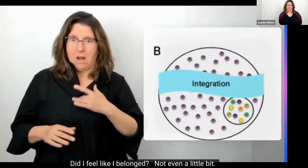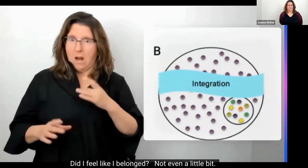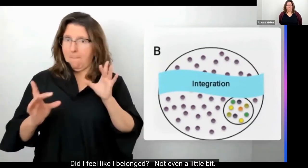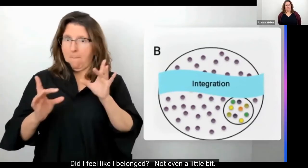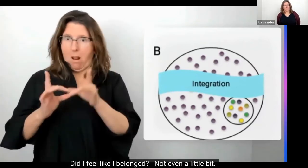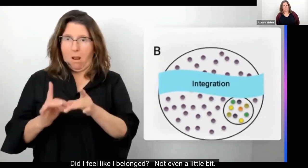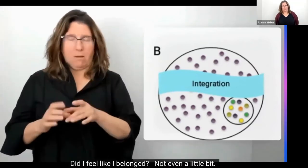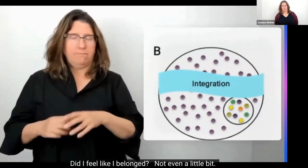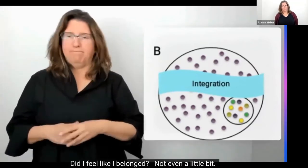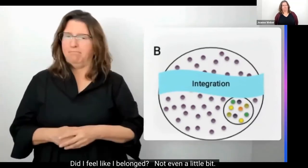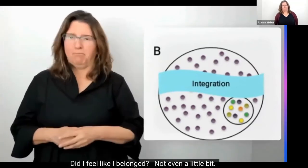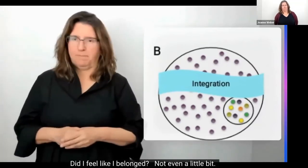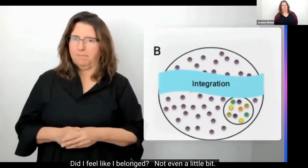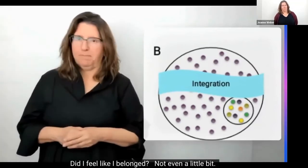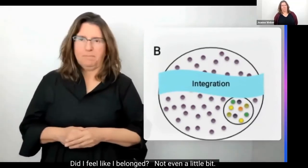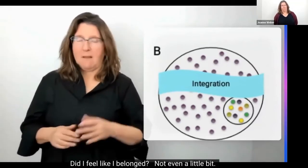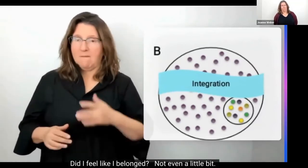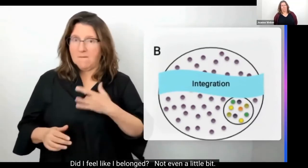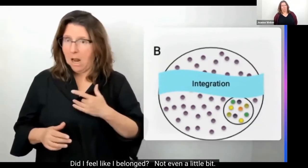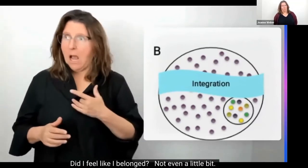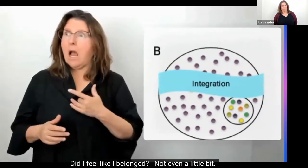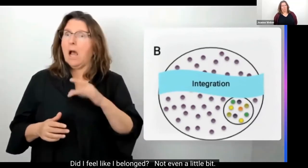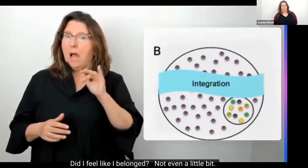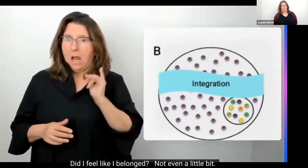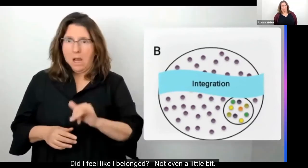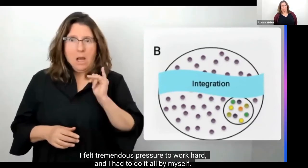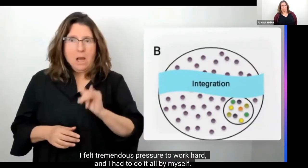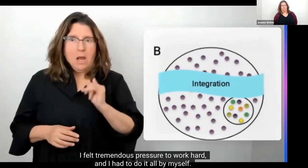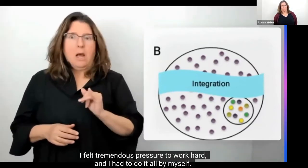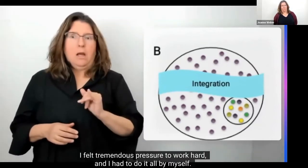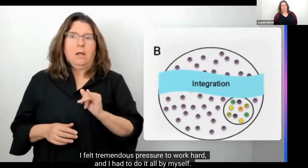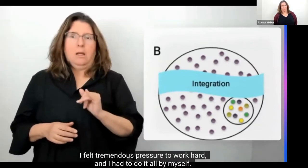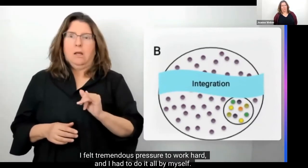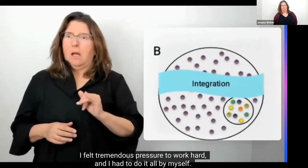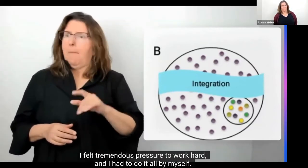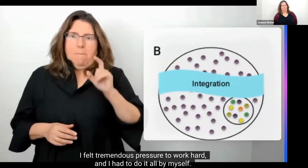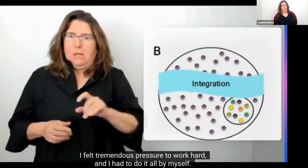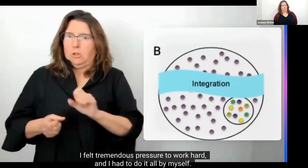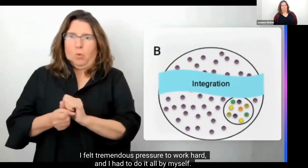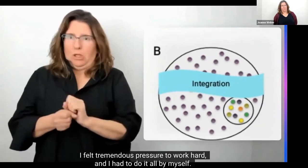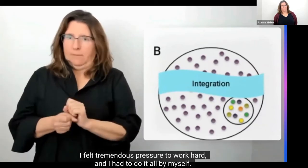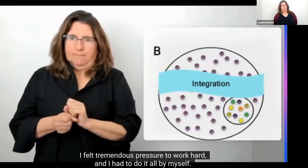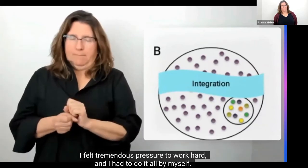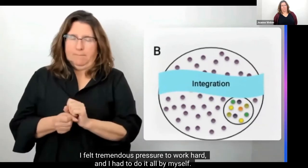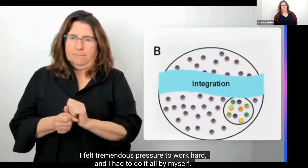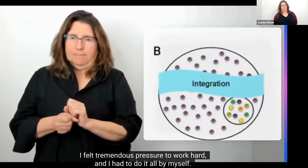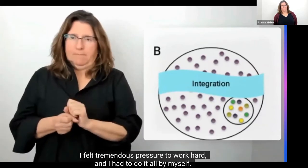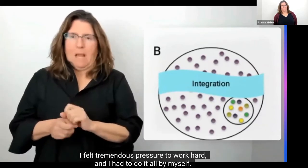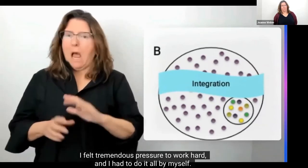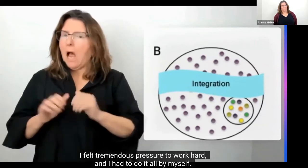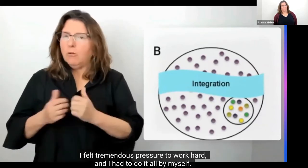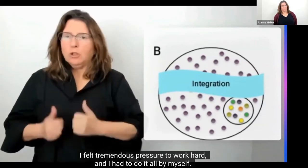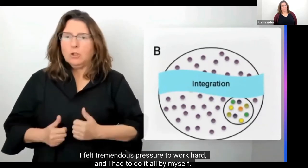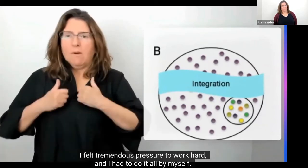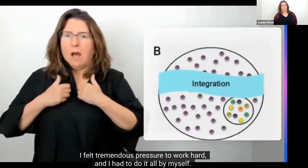Did I feel like I belonged? Not even a little bit. I felt tremendous pressure to